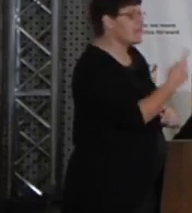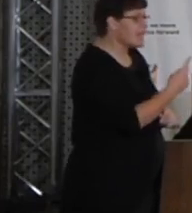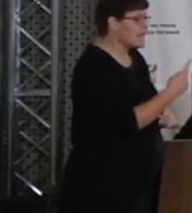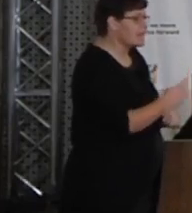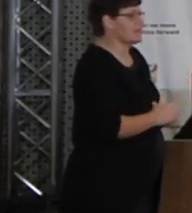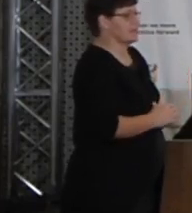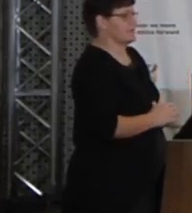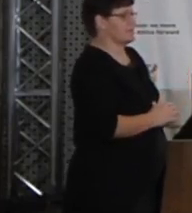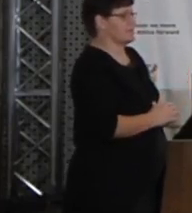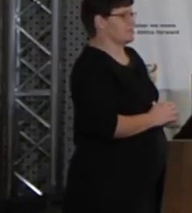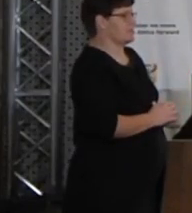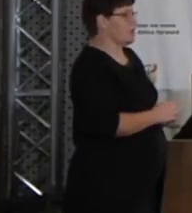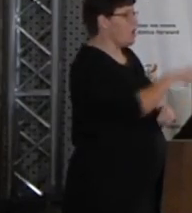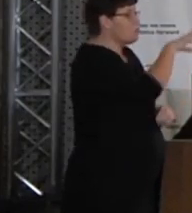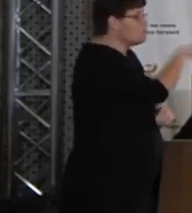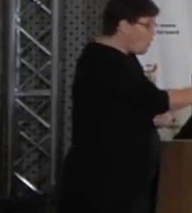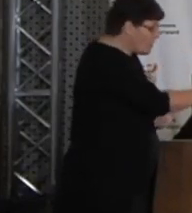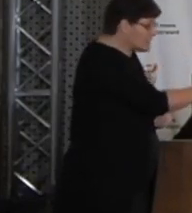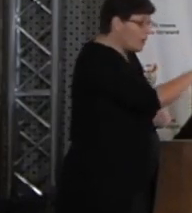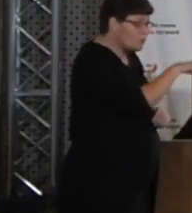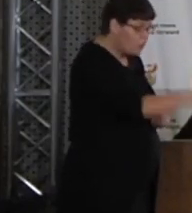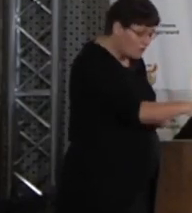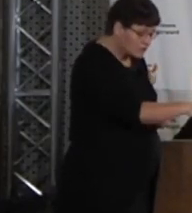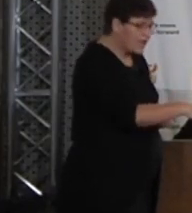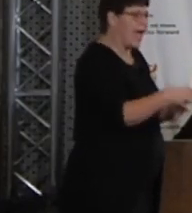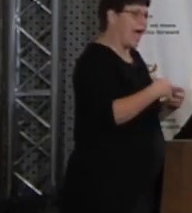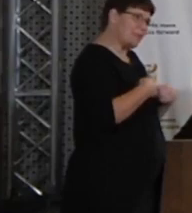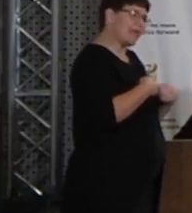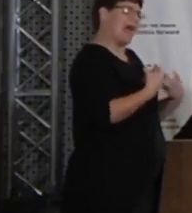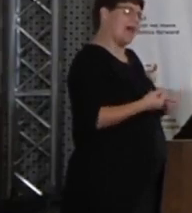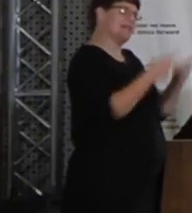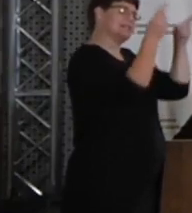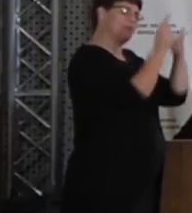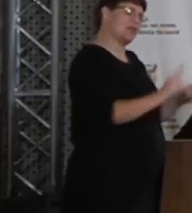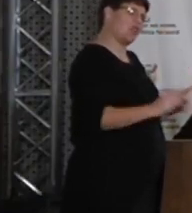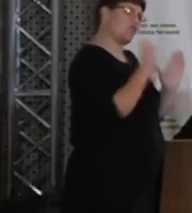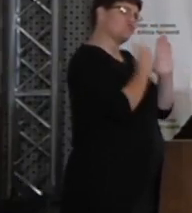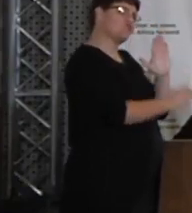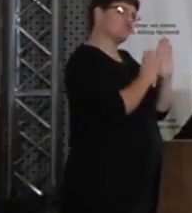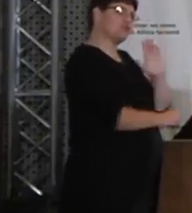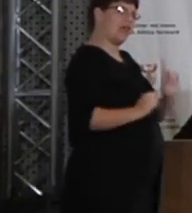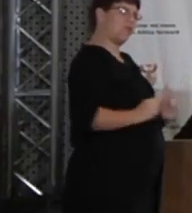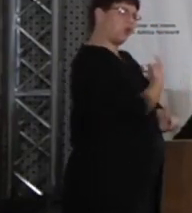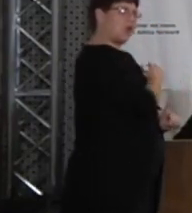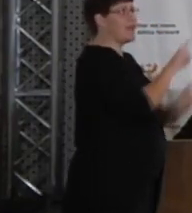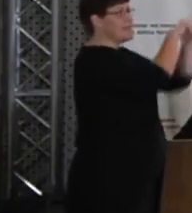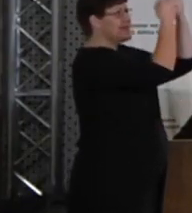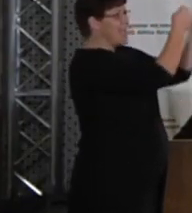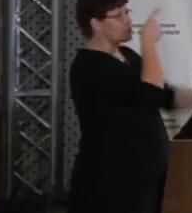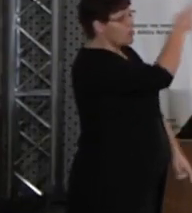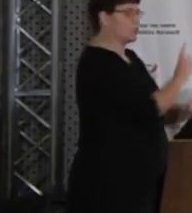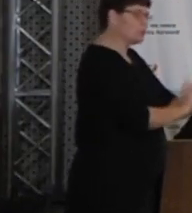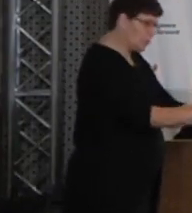no province that has got a special dispensation out of the regulations that have been signed by the